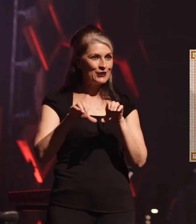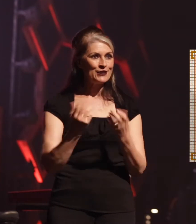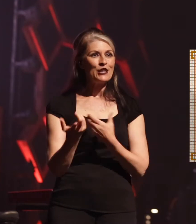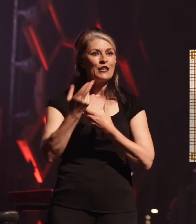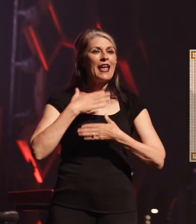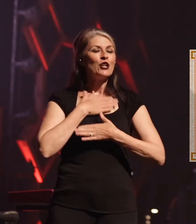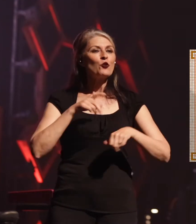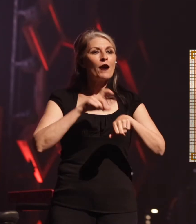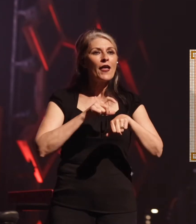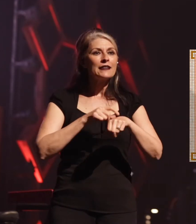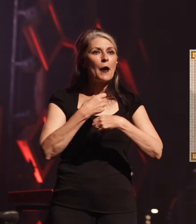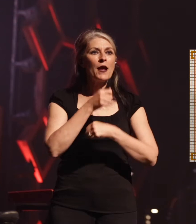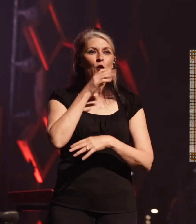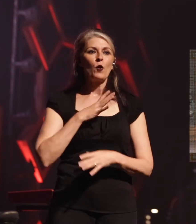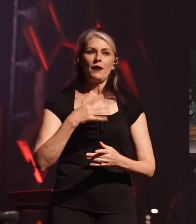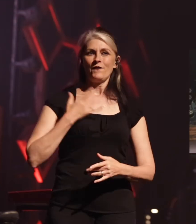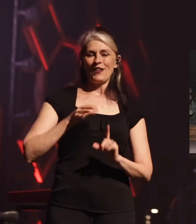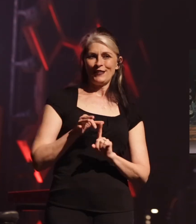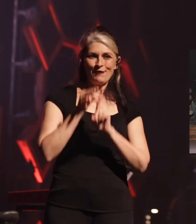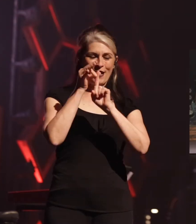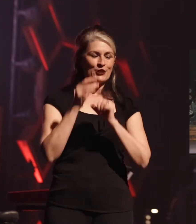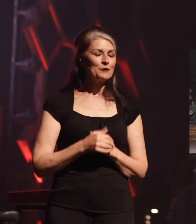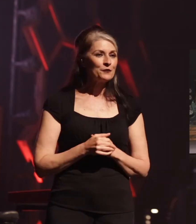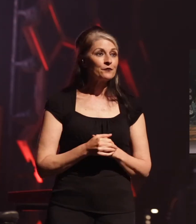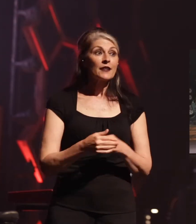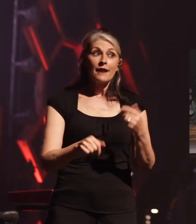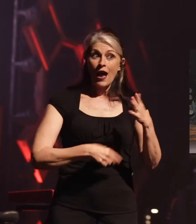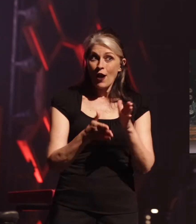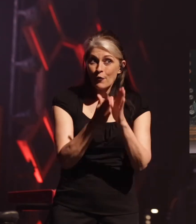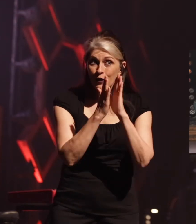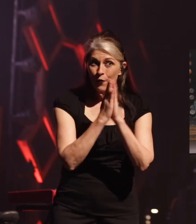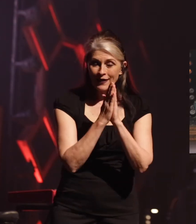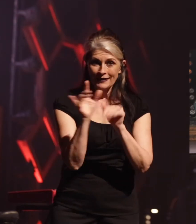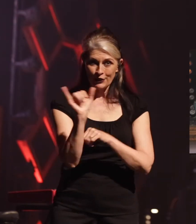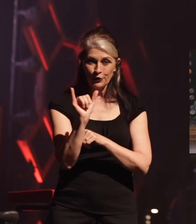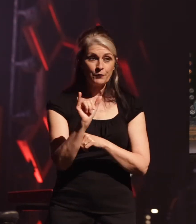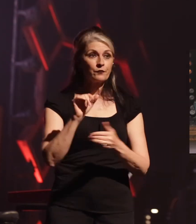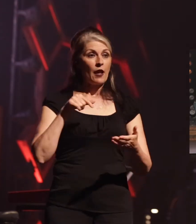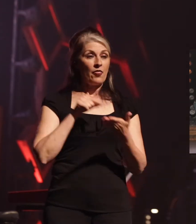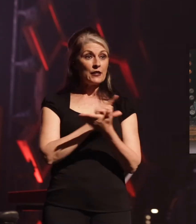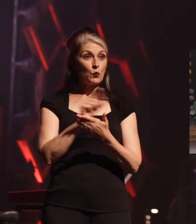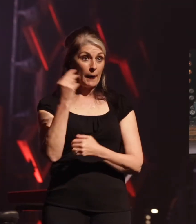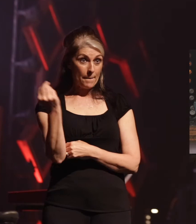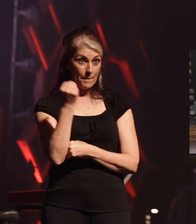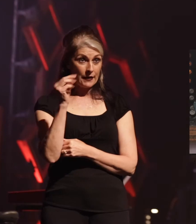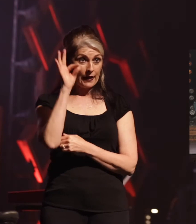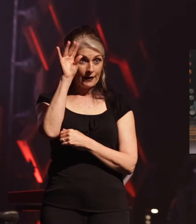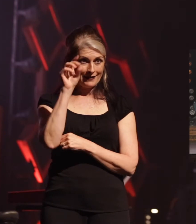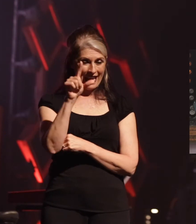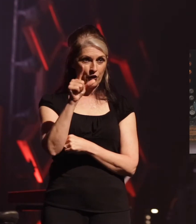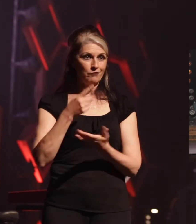want to make the ladies feel special. And we have a request of you also. This Monday, just like Daniel's going to talk about the